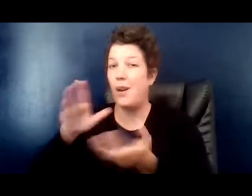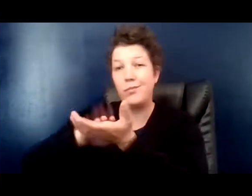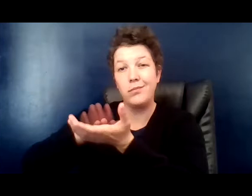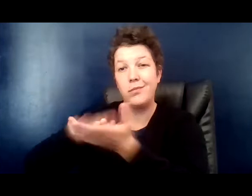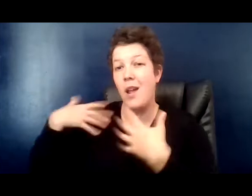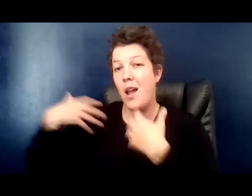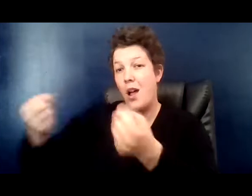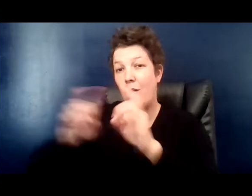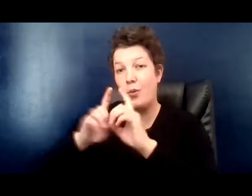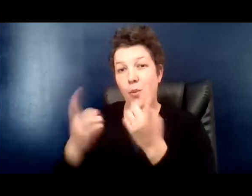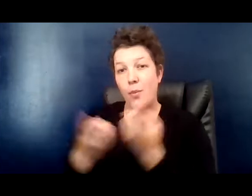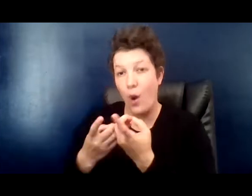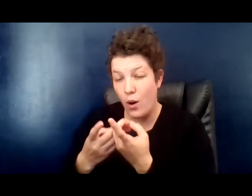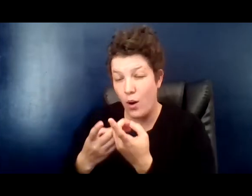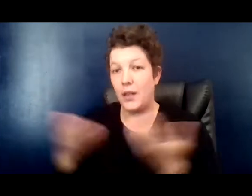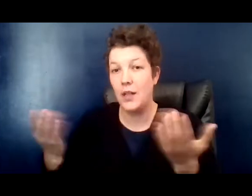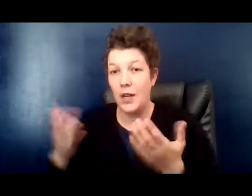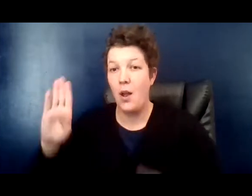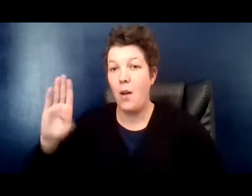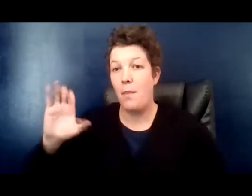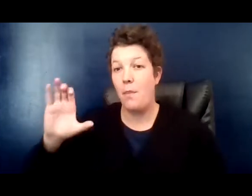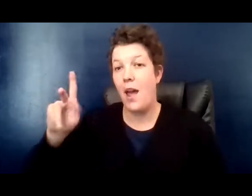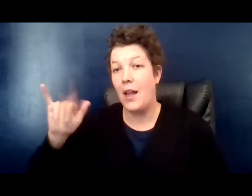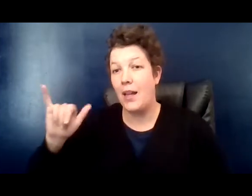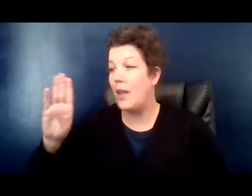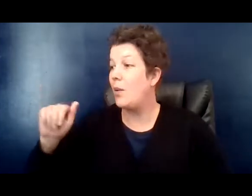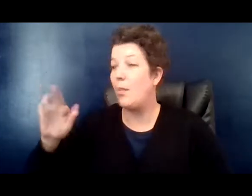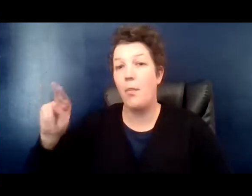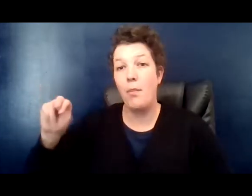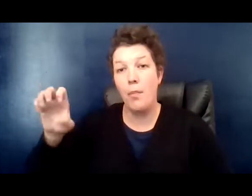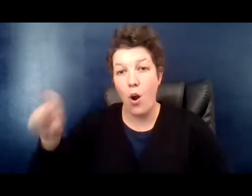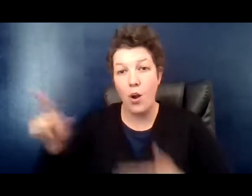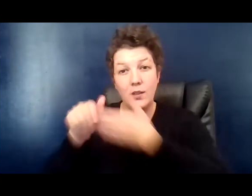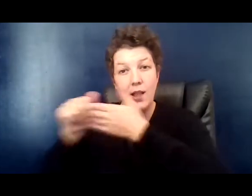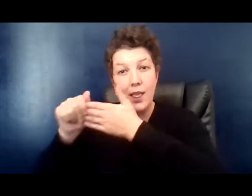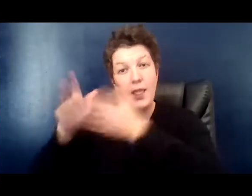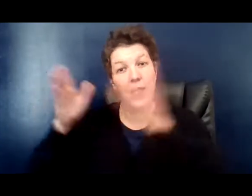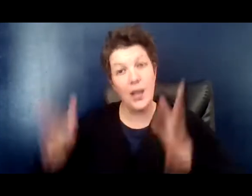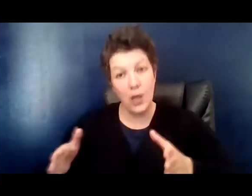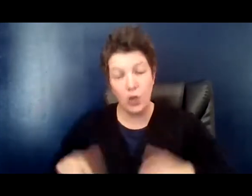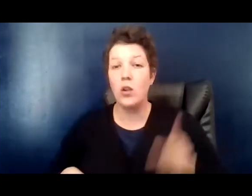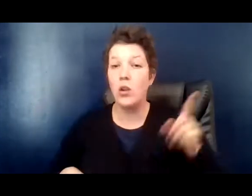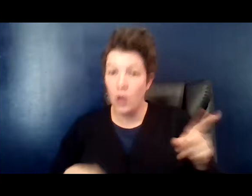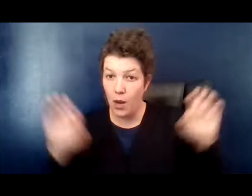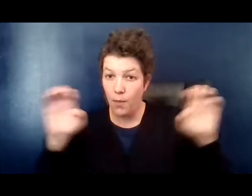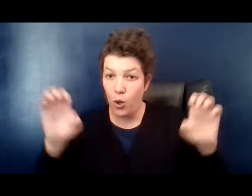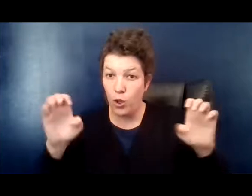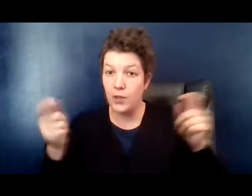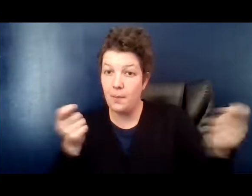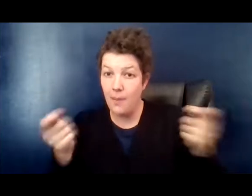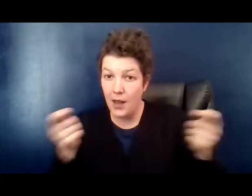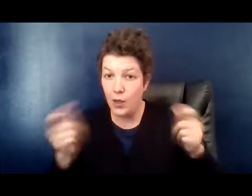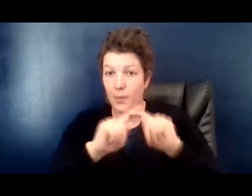County Health Department under Becky Barnes' leadership has accomplished, and certainly with our emergency management team, as you can imagine, they